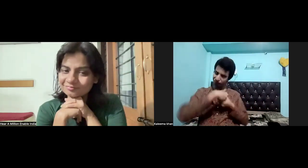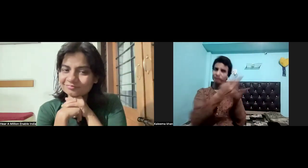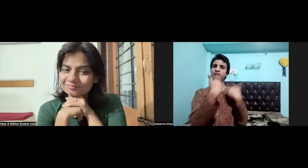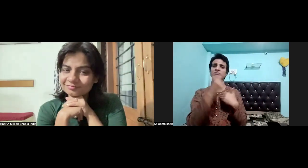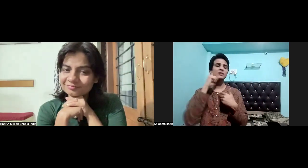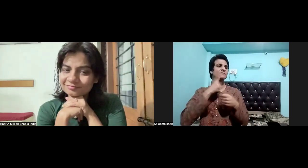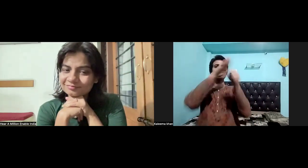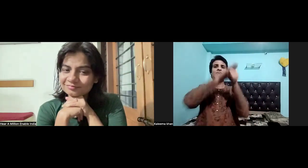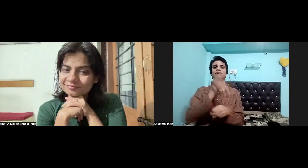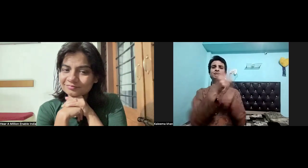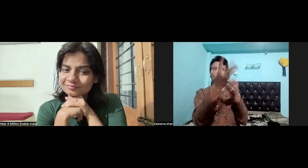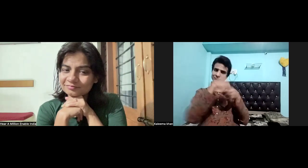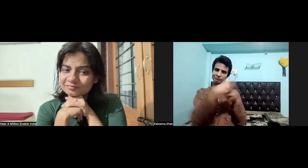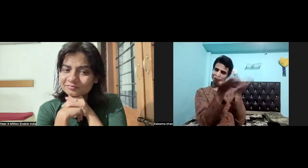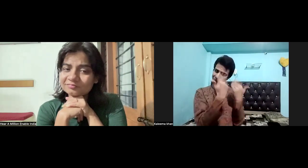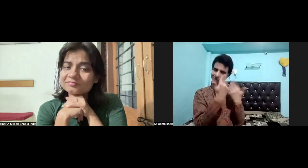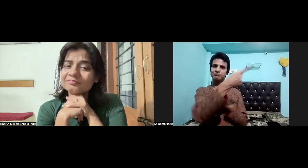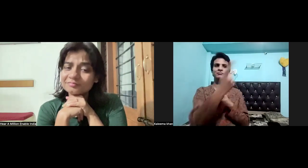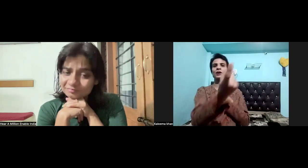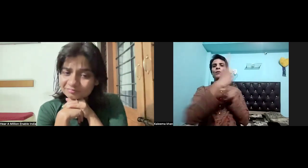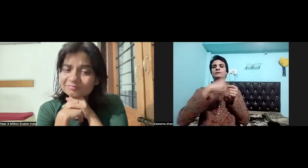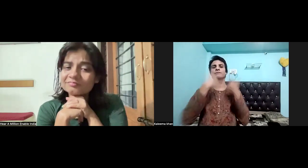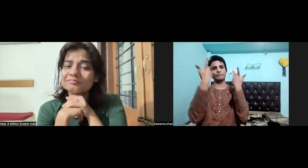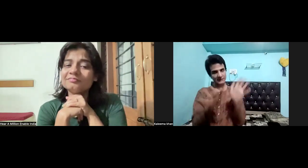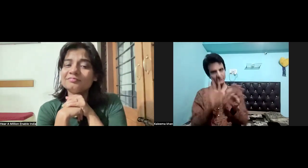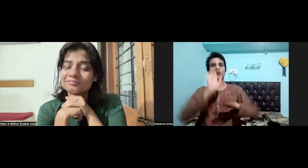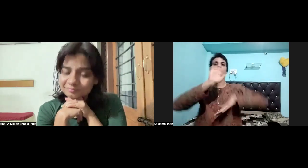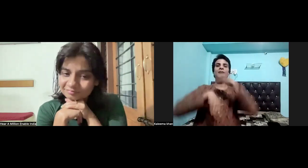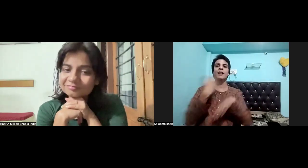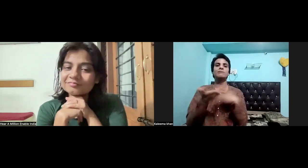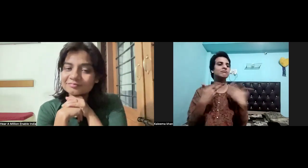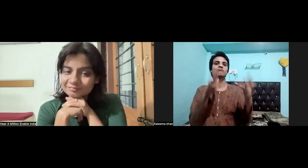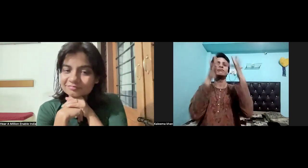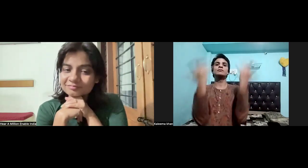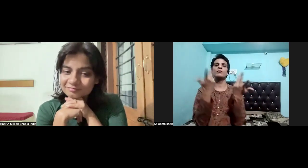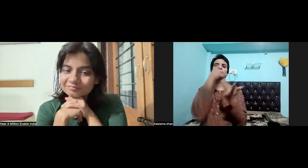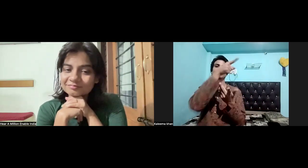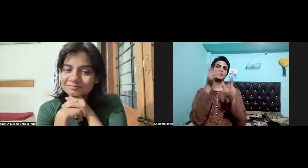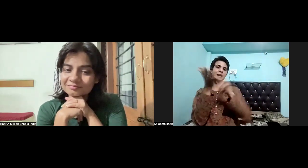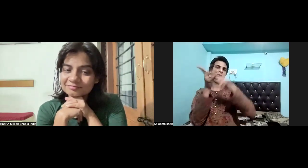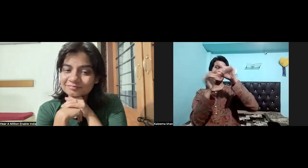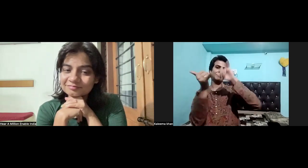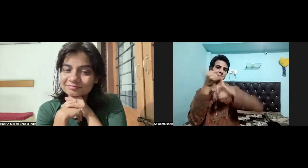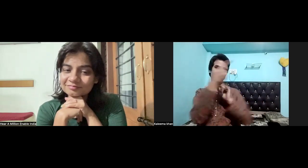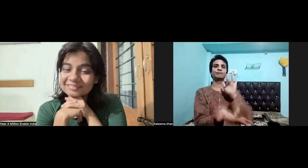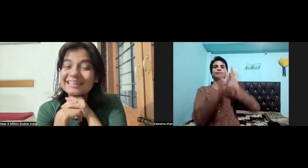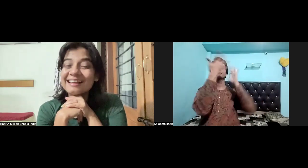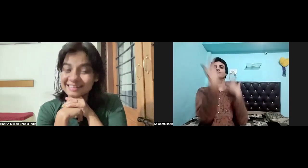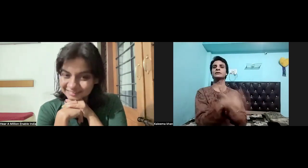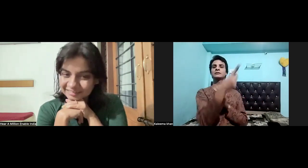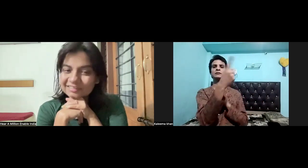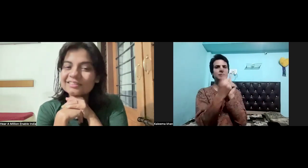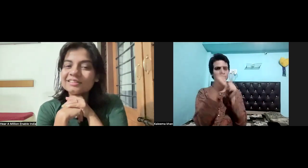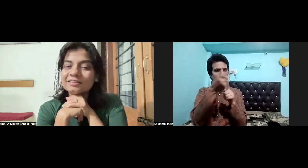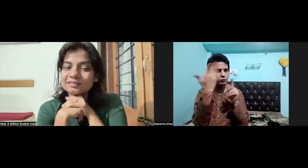if there are other deaf people as well. You can, I mean, they really want to, encourage the other deaf people.